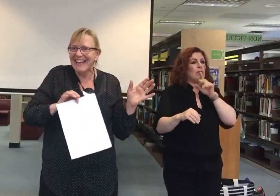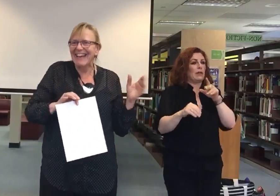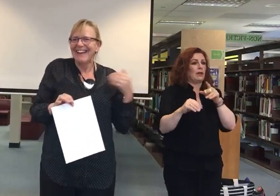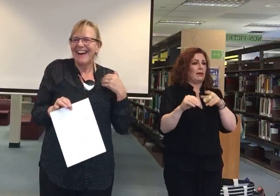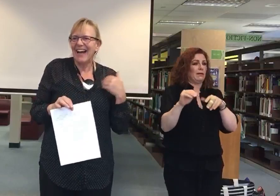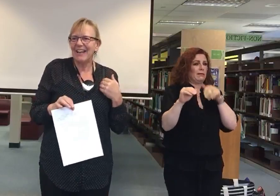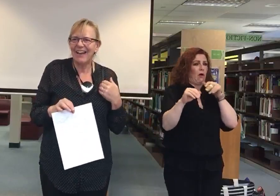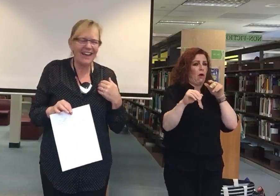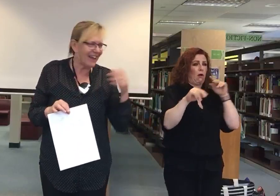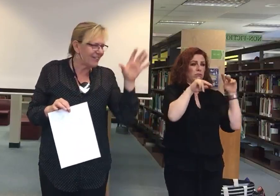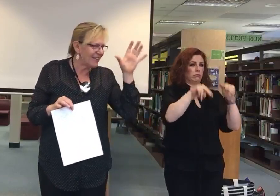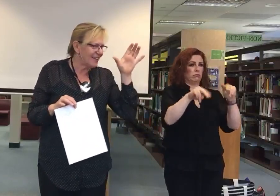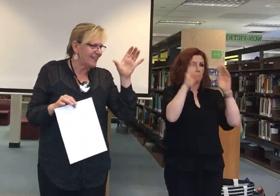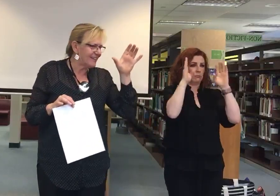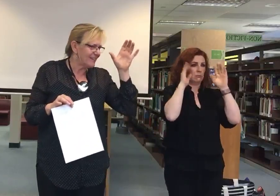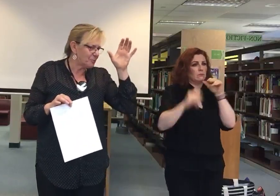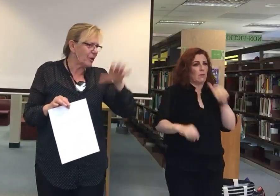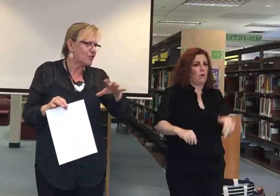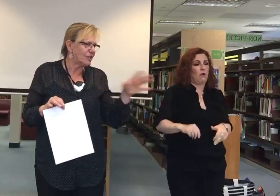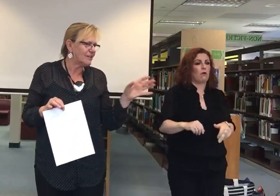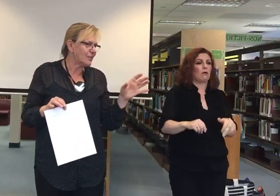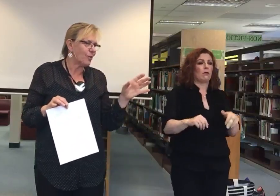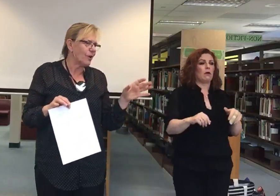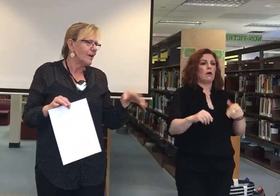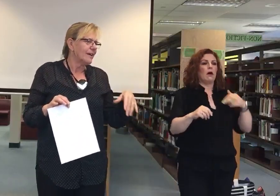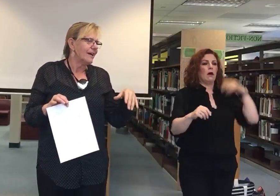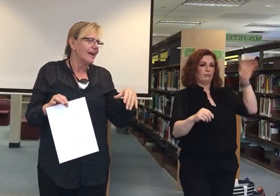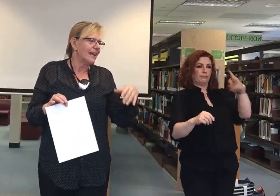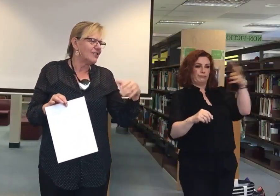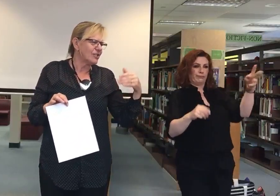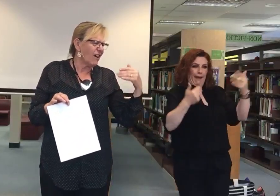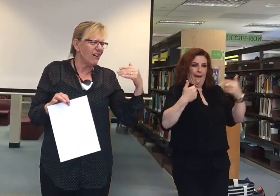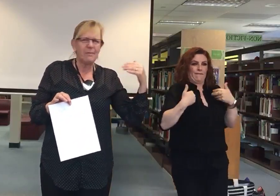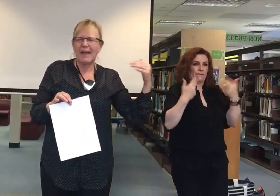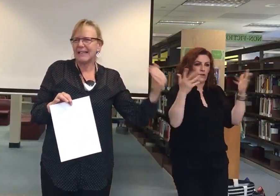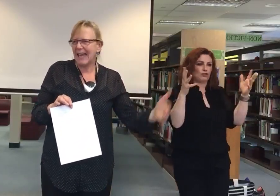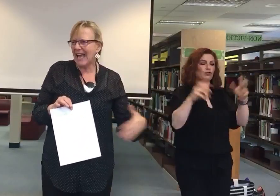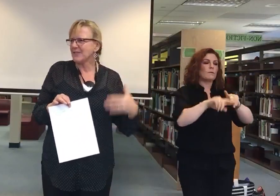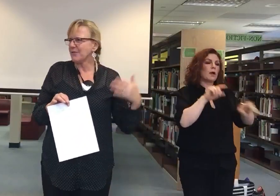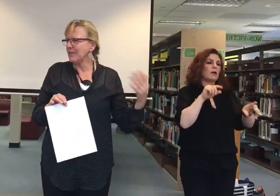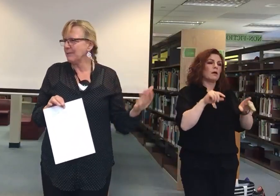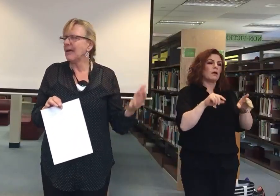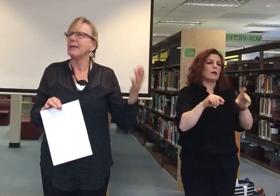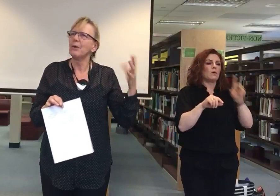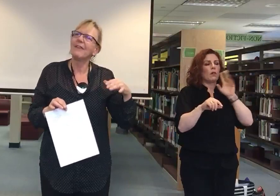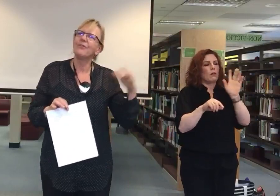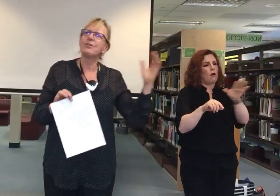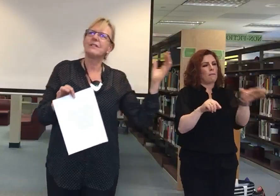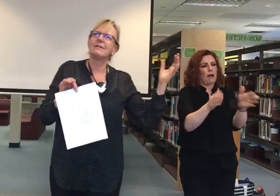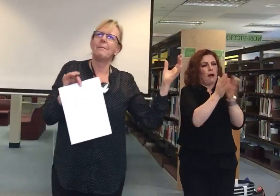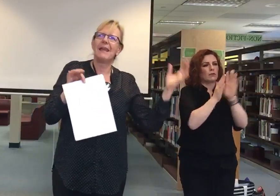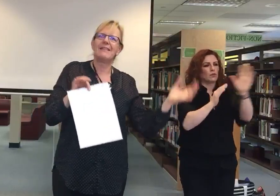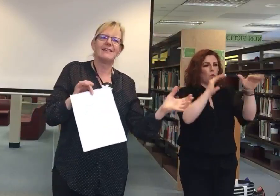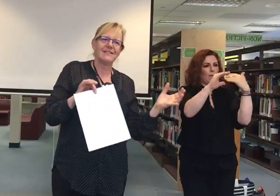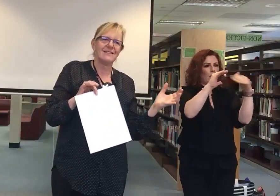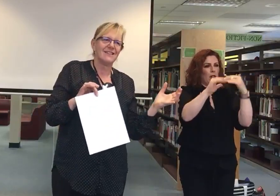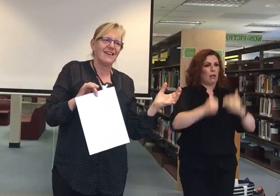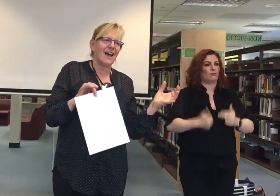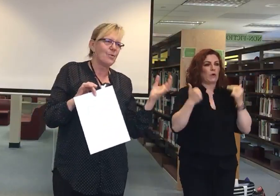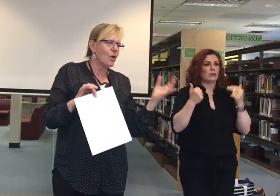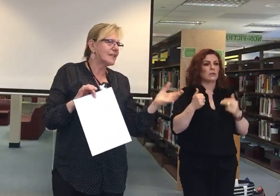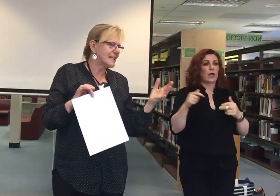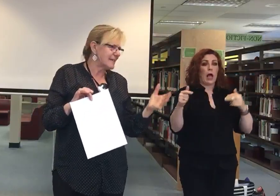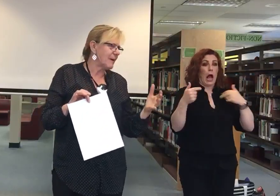honest. I have the spreadsheet, so it just automatically asks for an email. When I first made